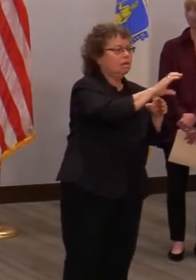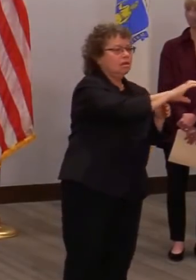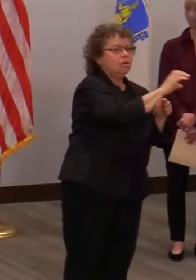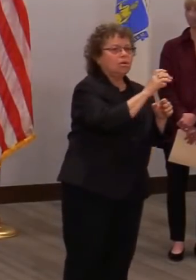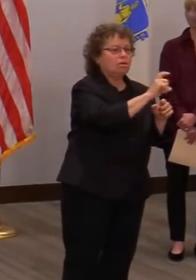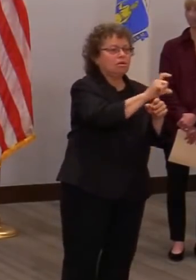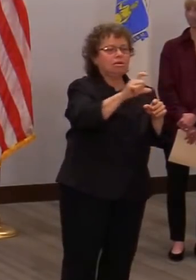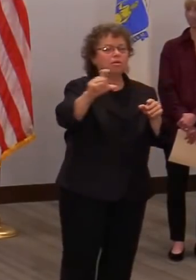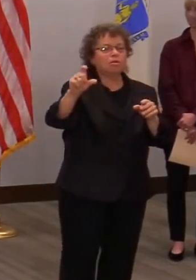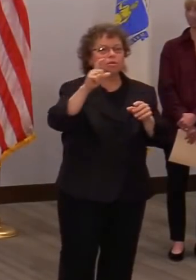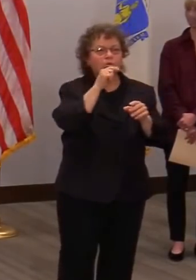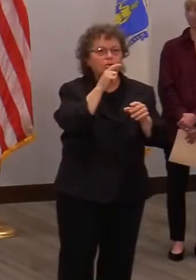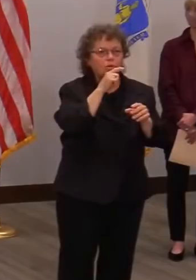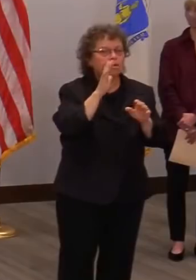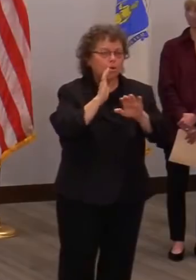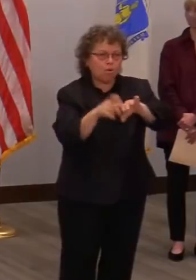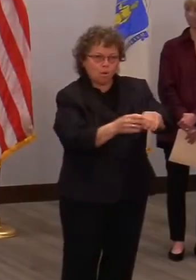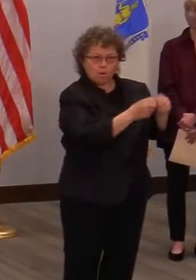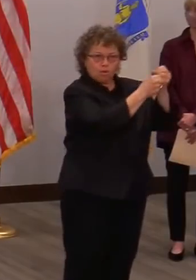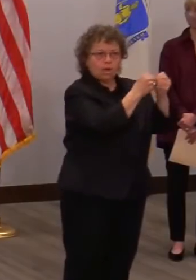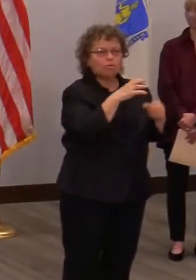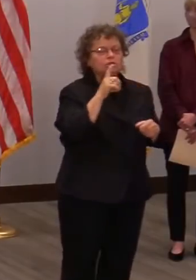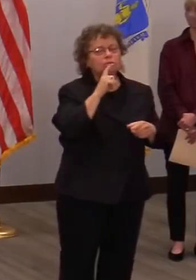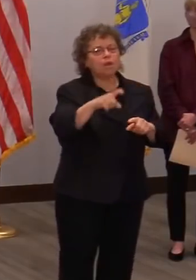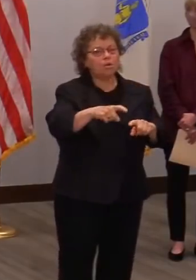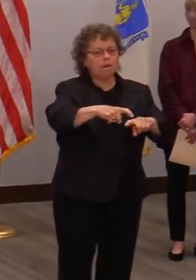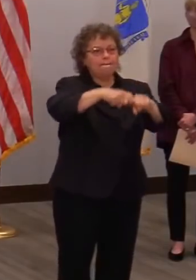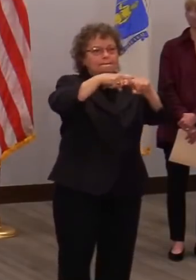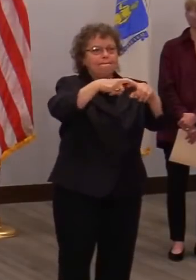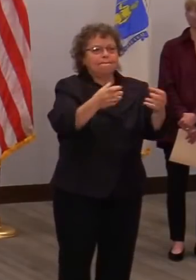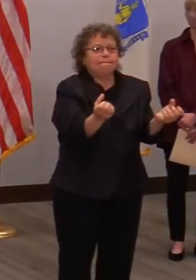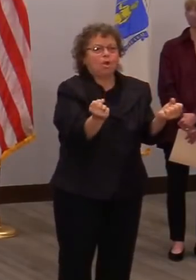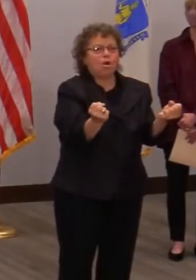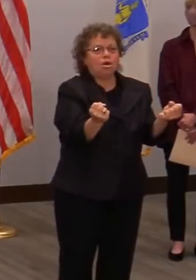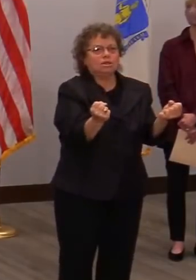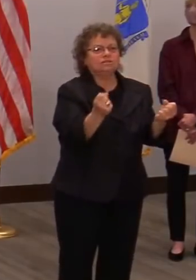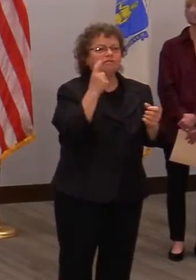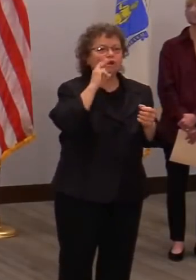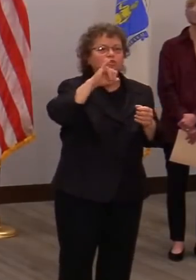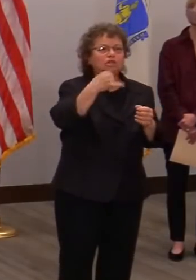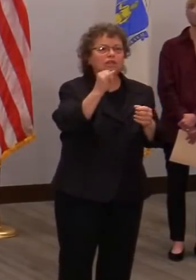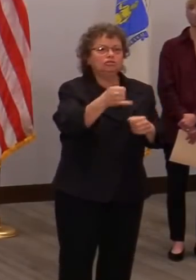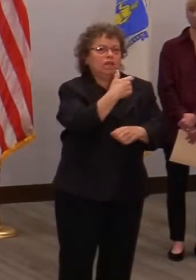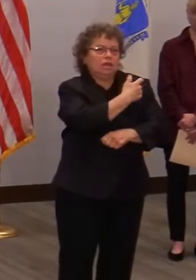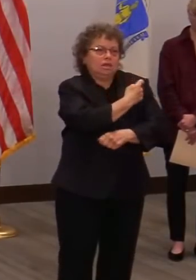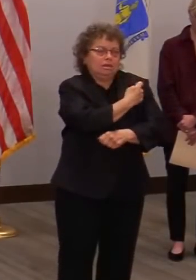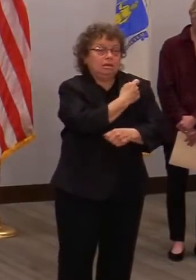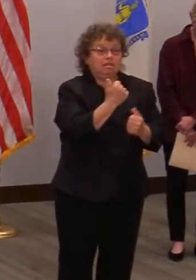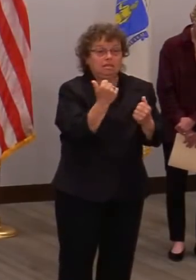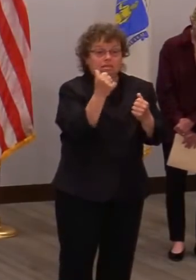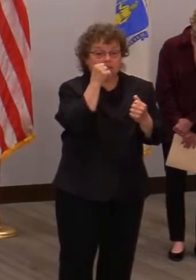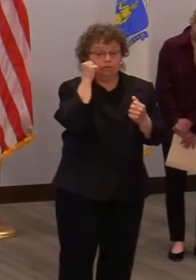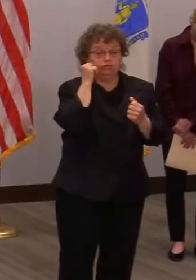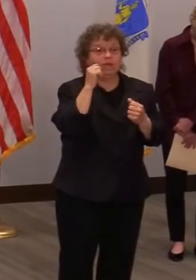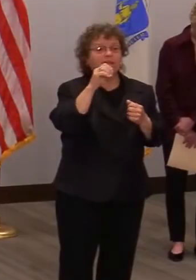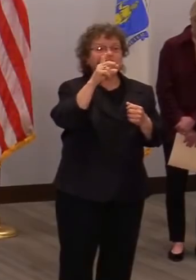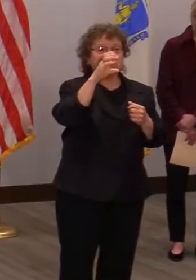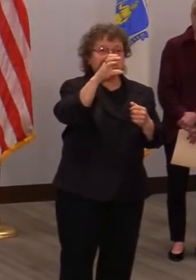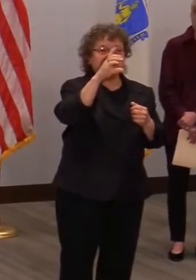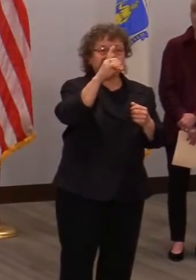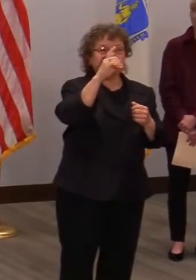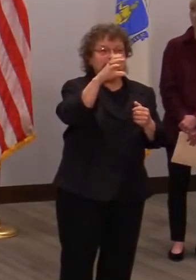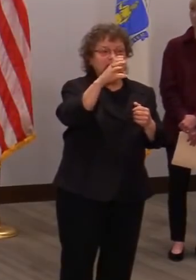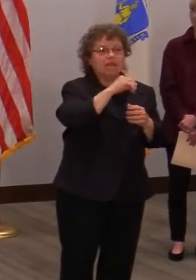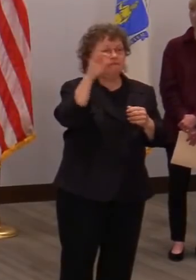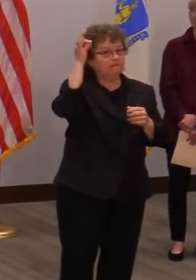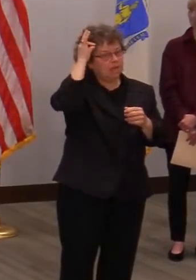bit about the pause on J&J. Yesterday morning, the CDC and the FDA recommended an